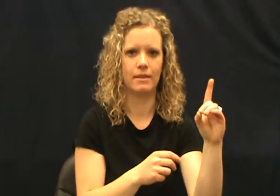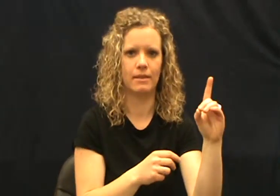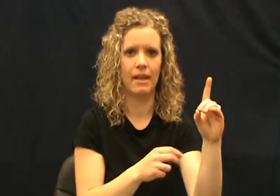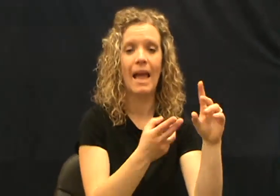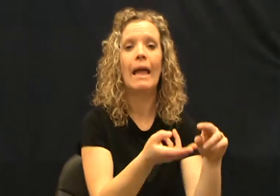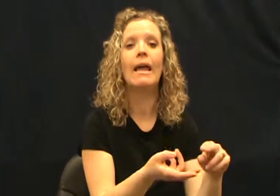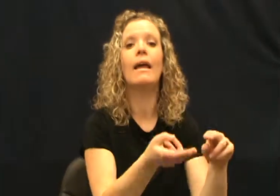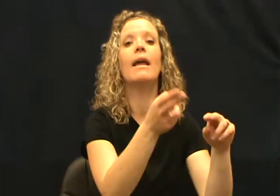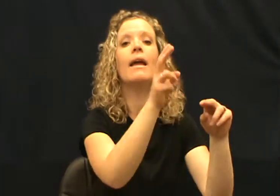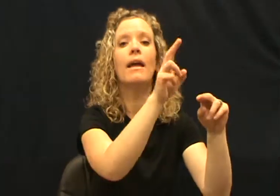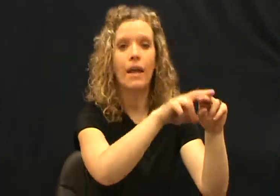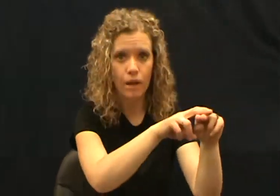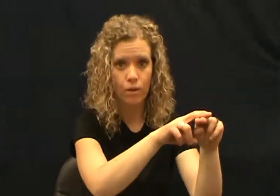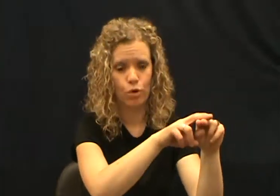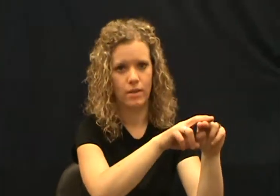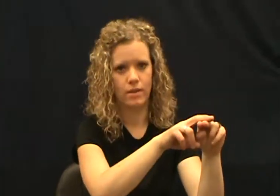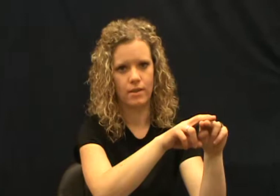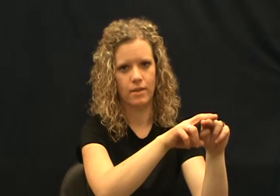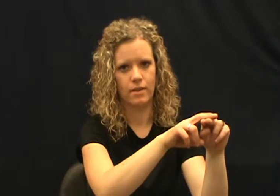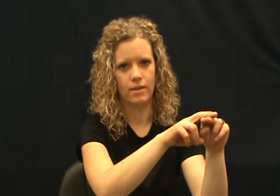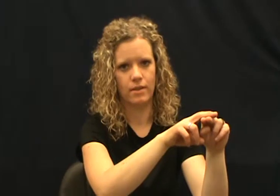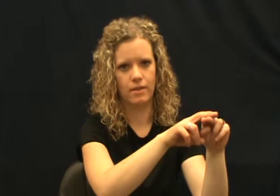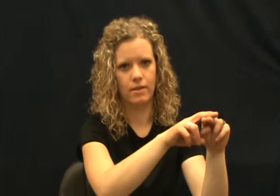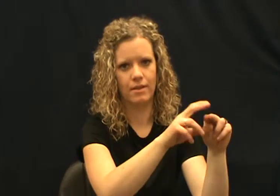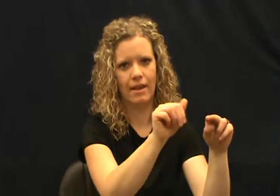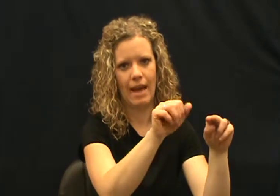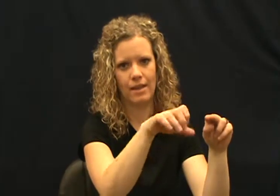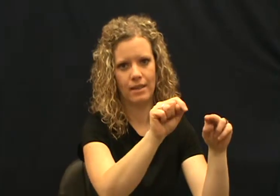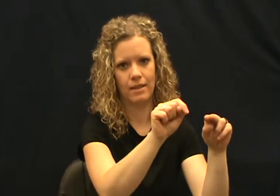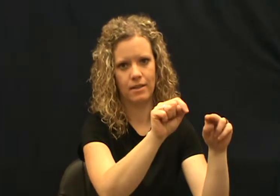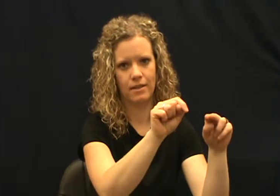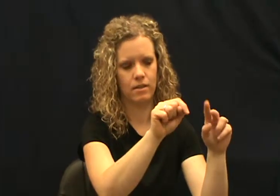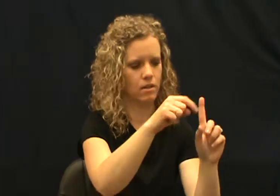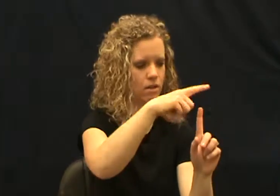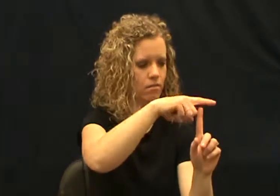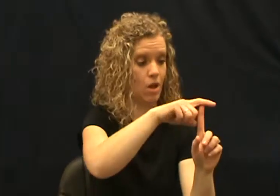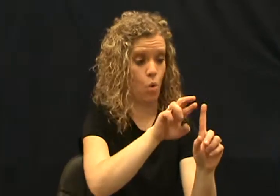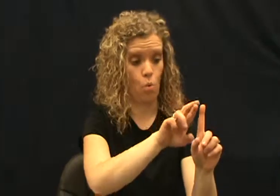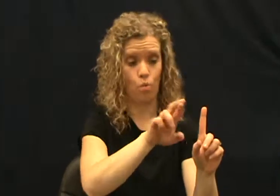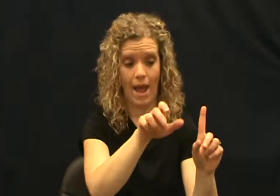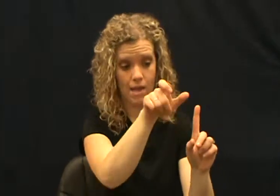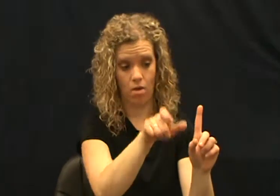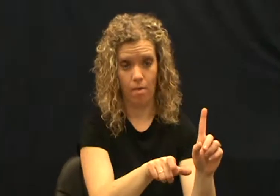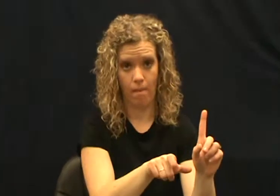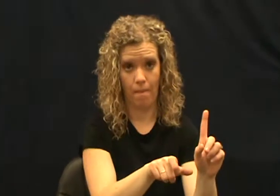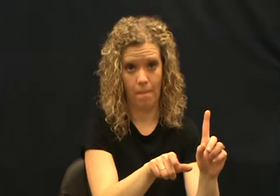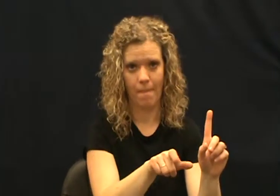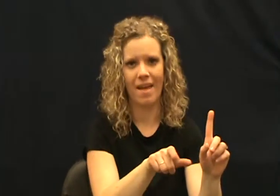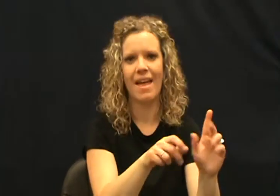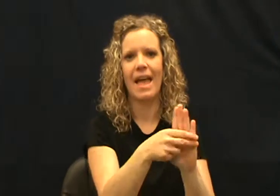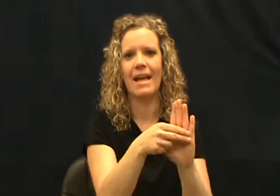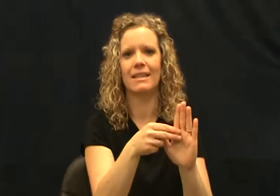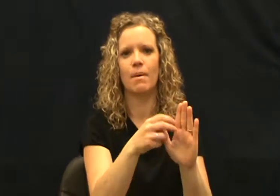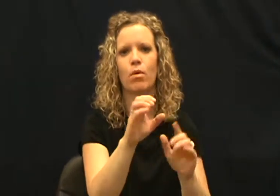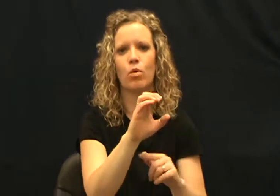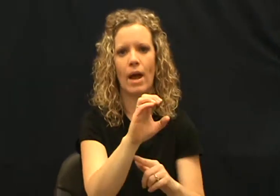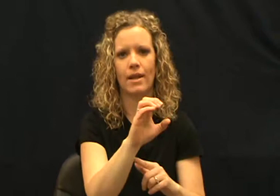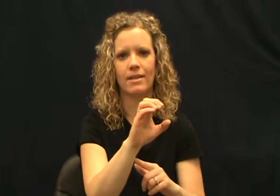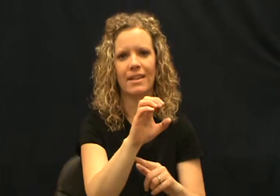an asset. Putting something on the right-hand side of a T account is considered a credit and it decreases an asset